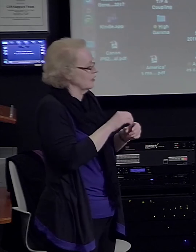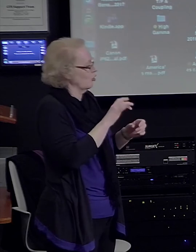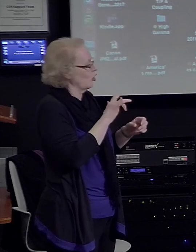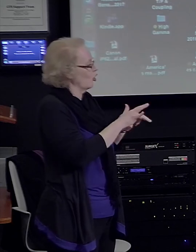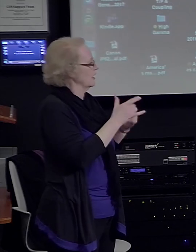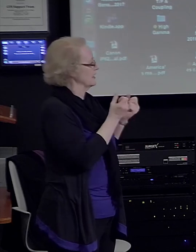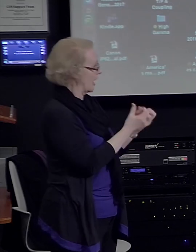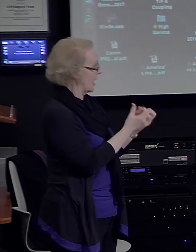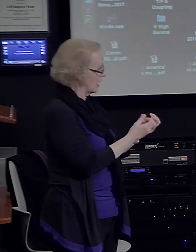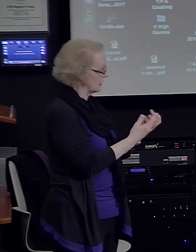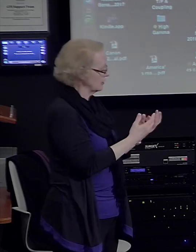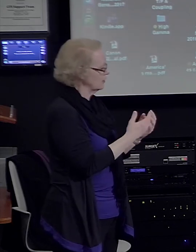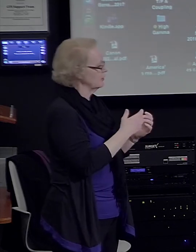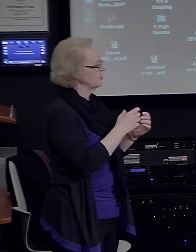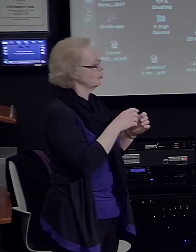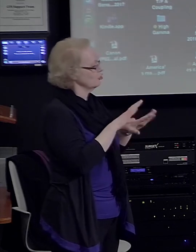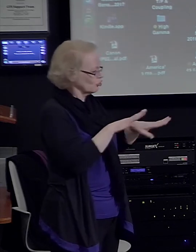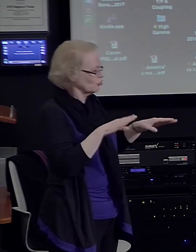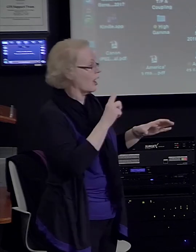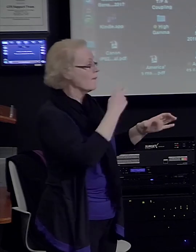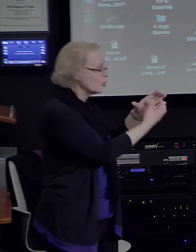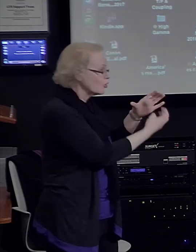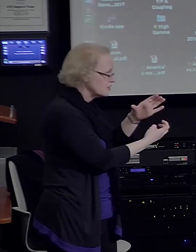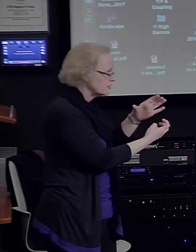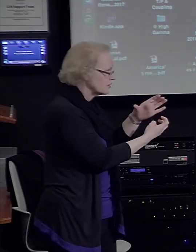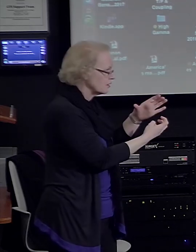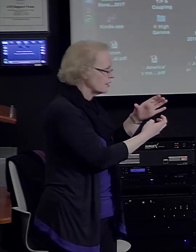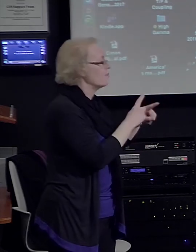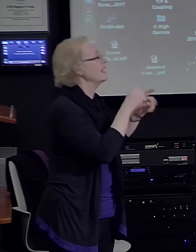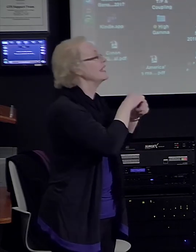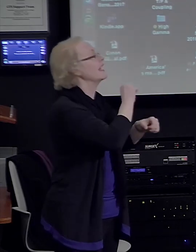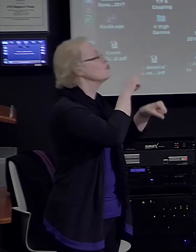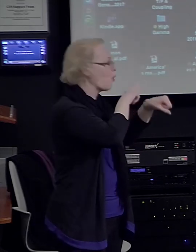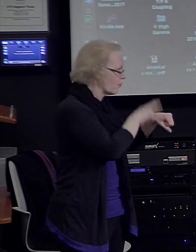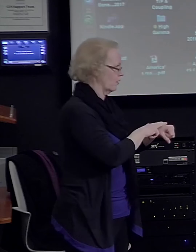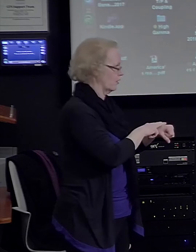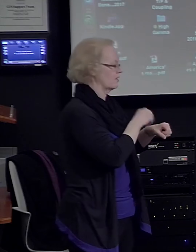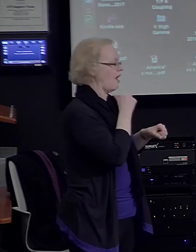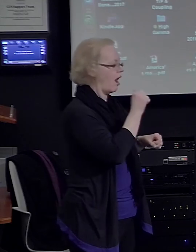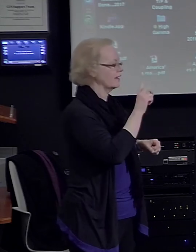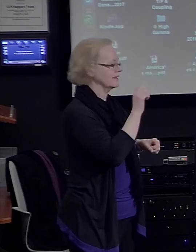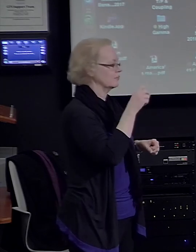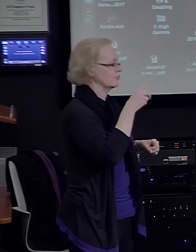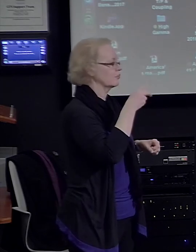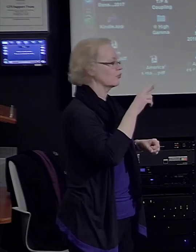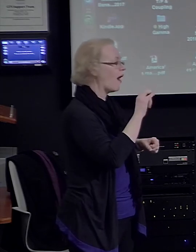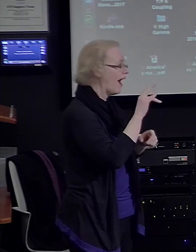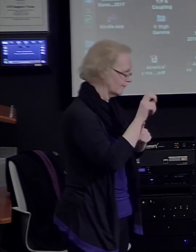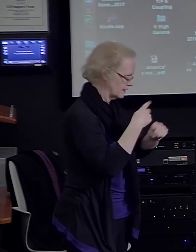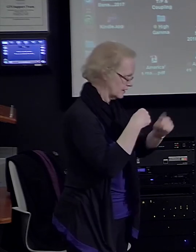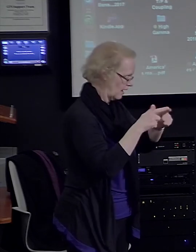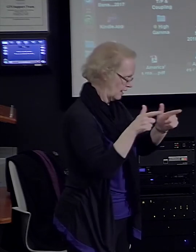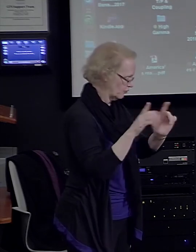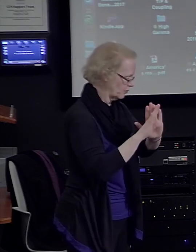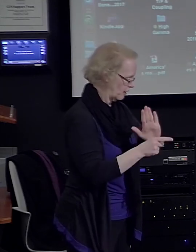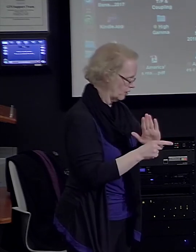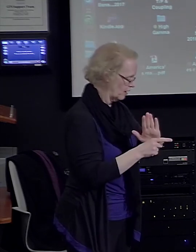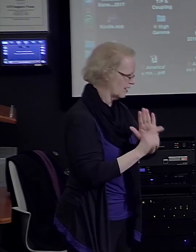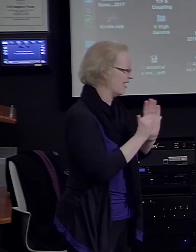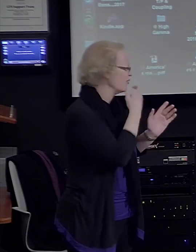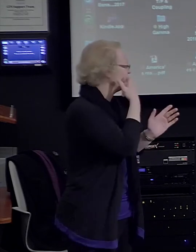children that are immersed in but in a normal not a deprived sign language background you know